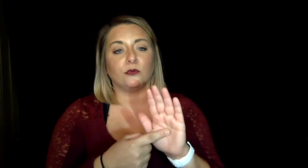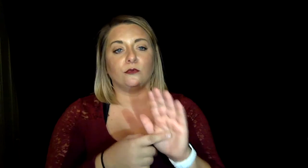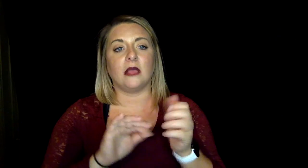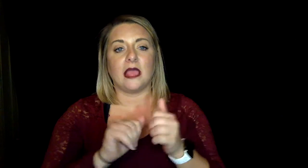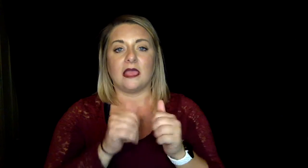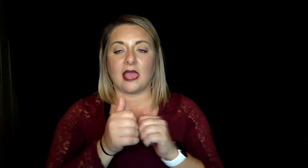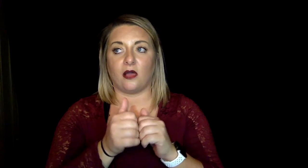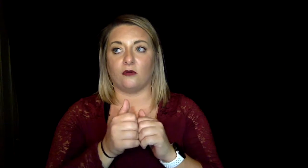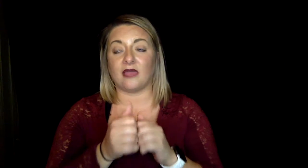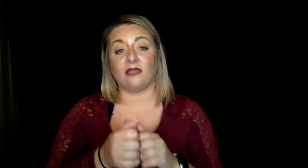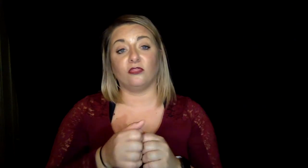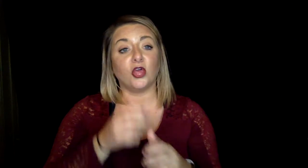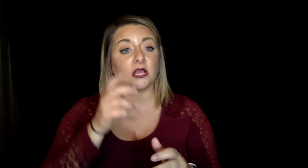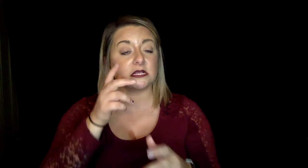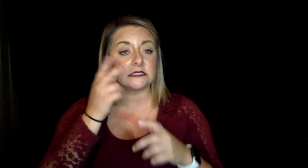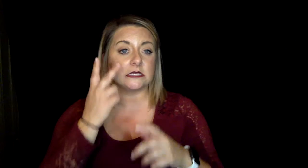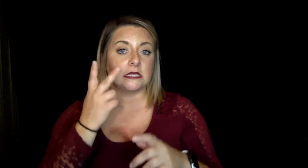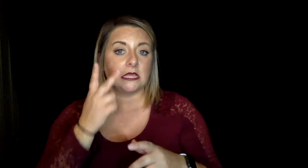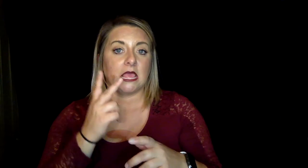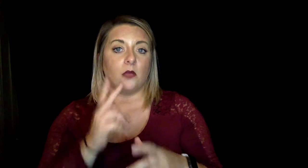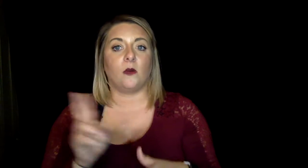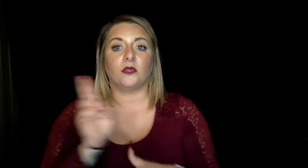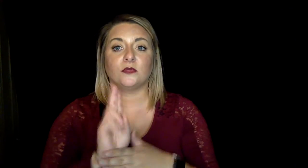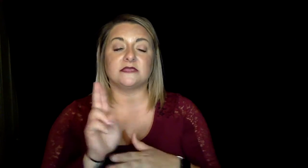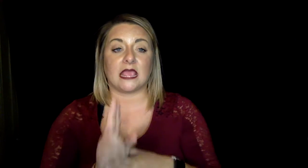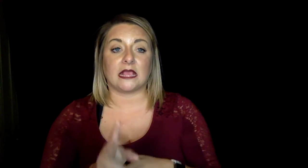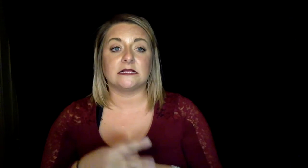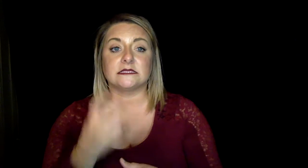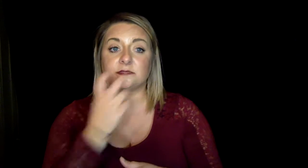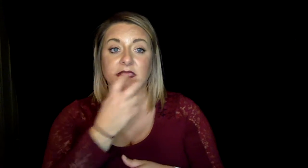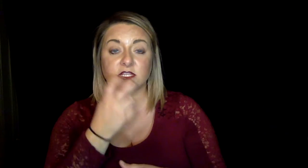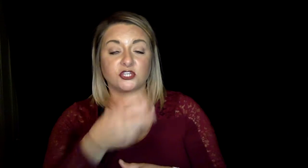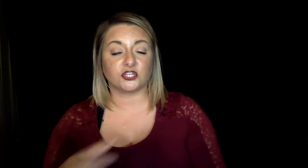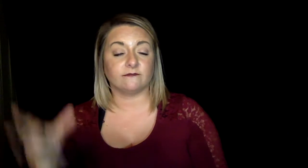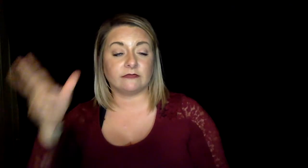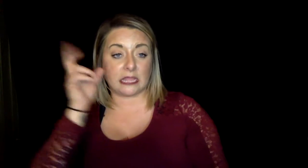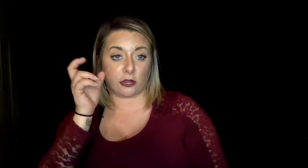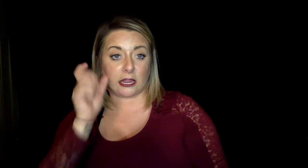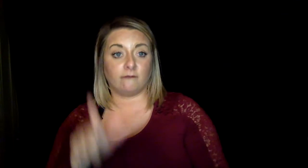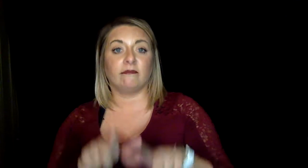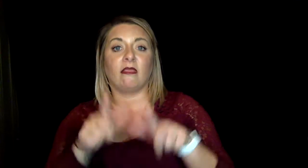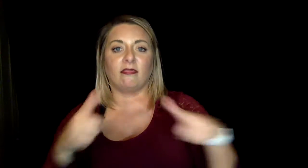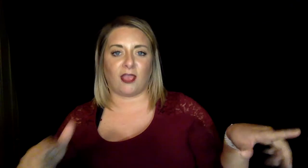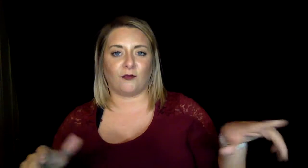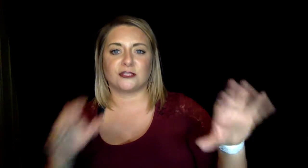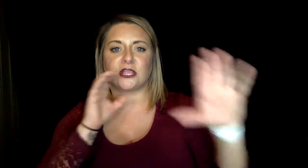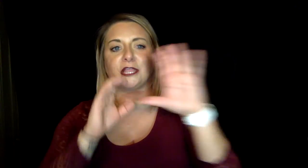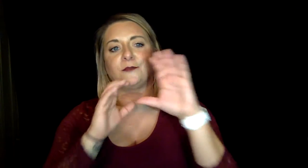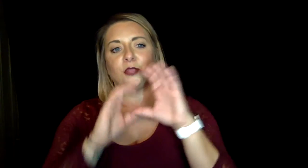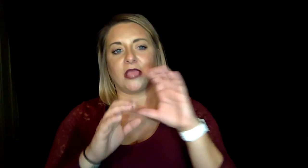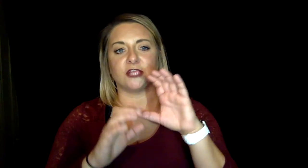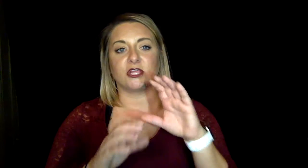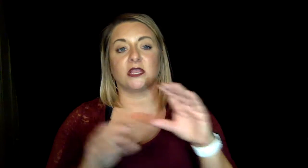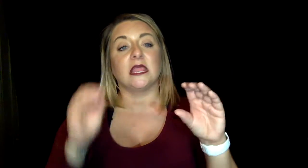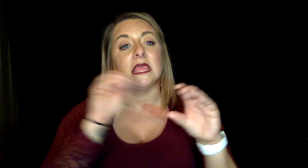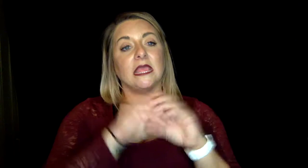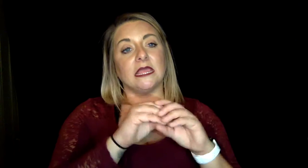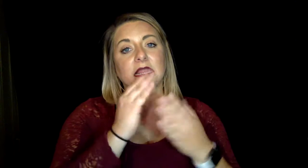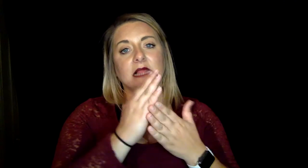you how that looks while using speech, hearing, language, and communication in a